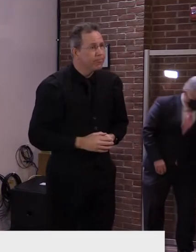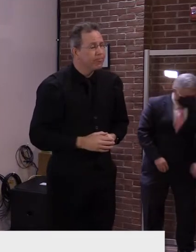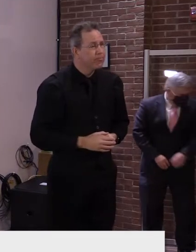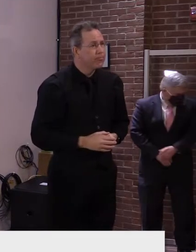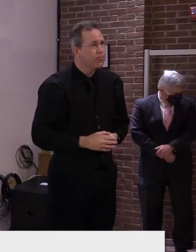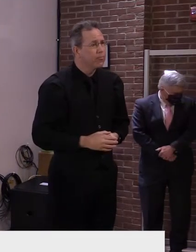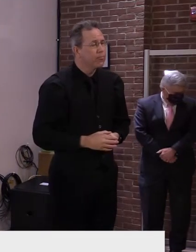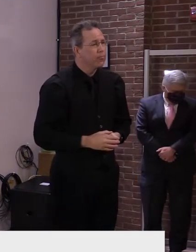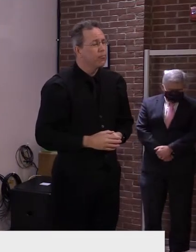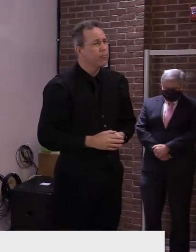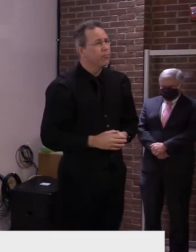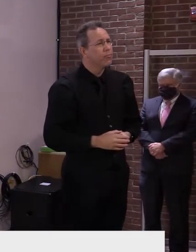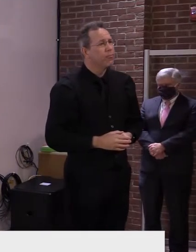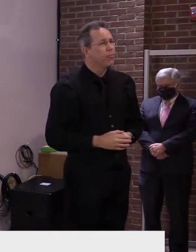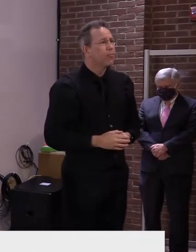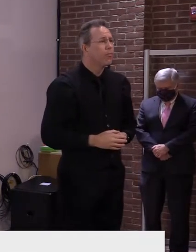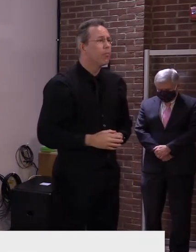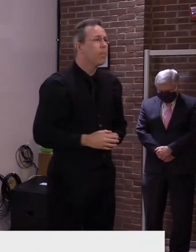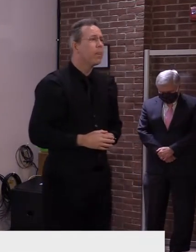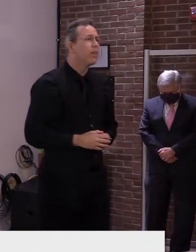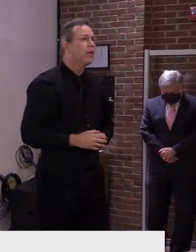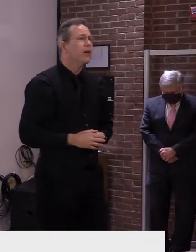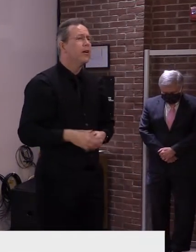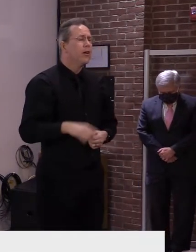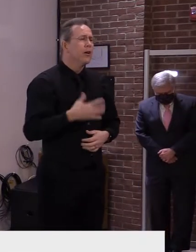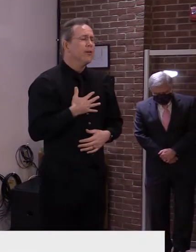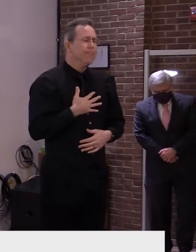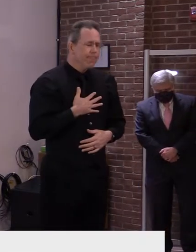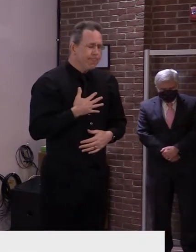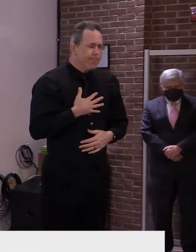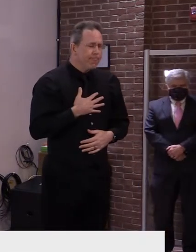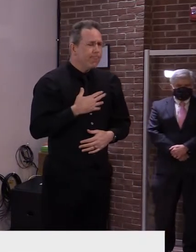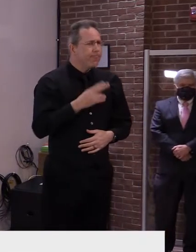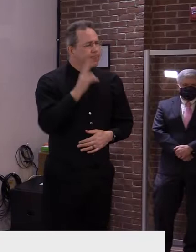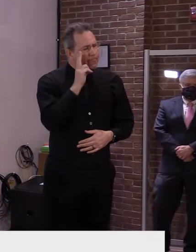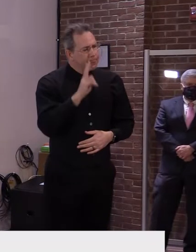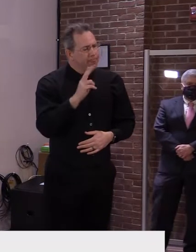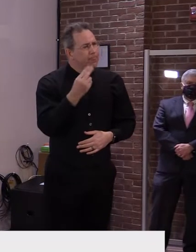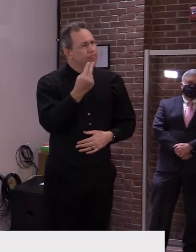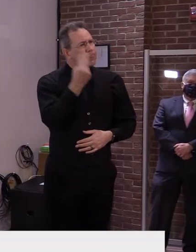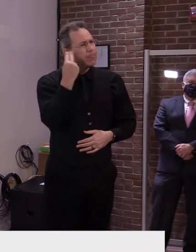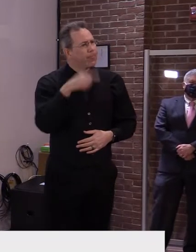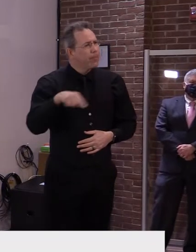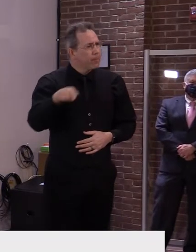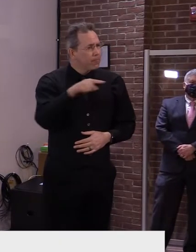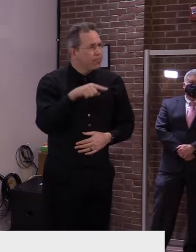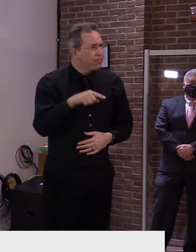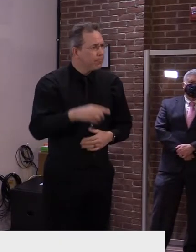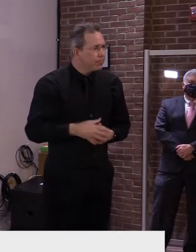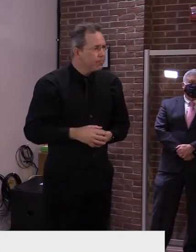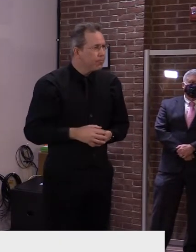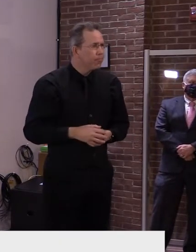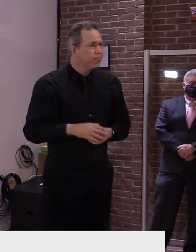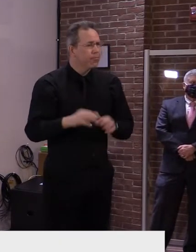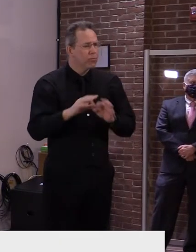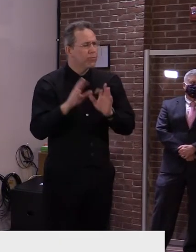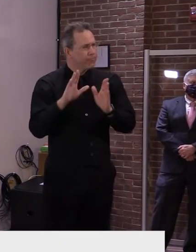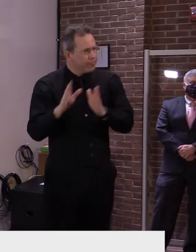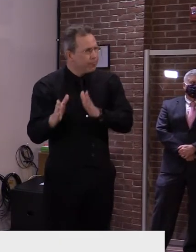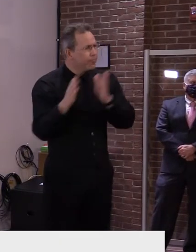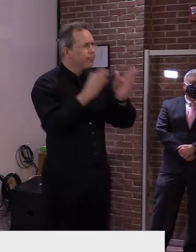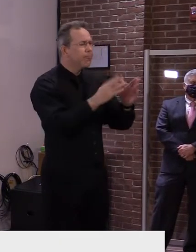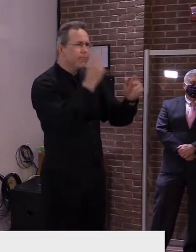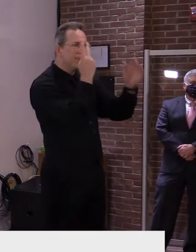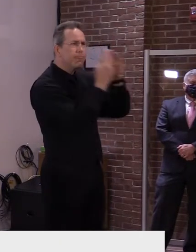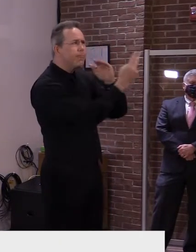As we mourn, we can also be optimistic about the road ahead while doing what we can to prevent this level